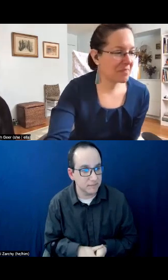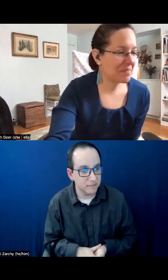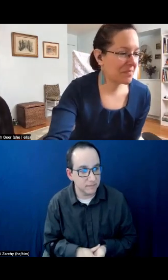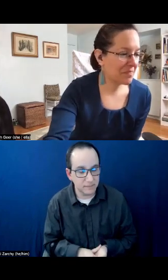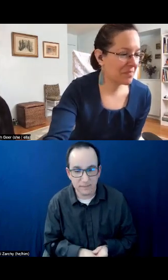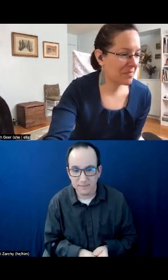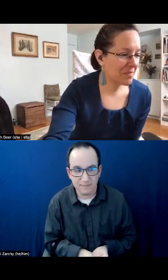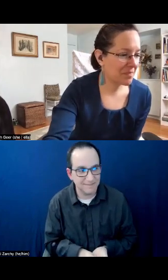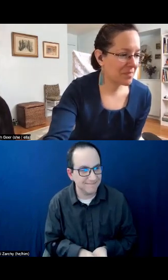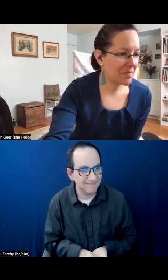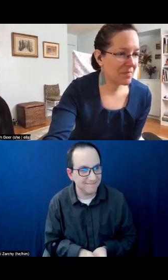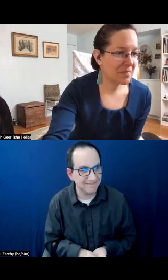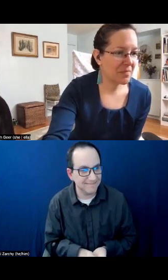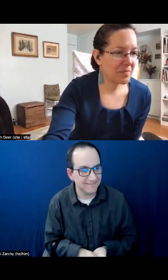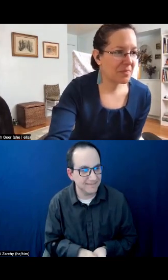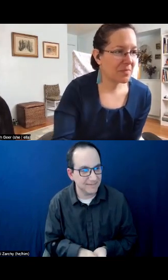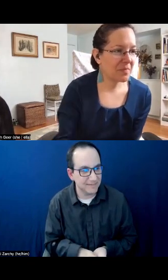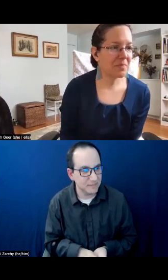highly recommend that.